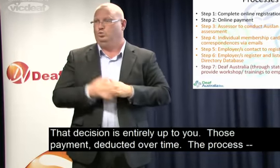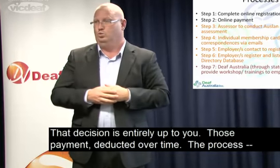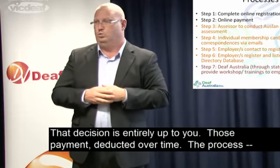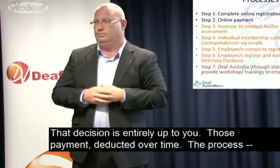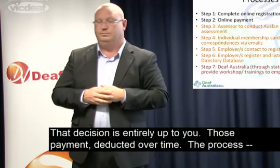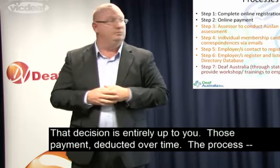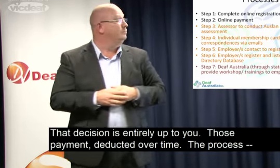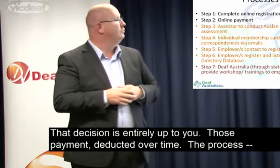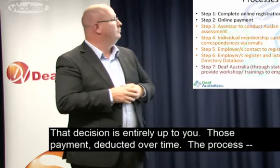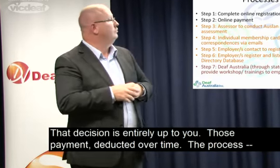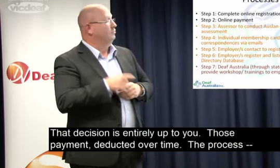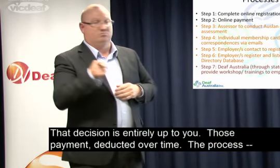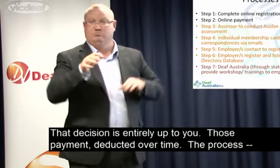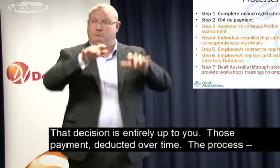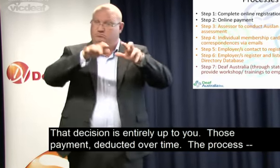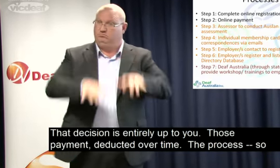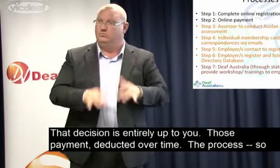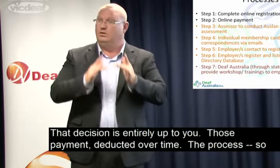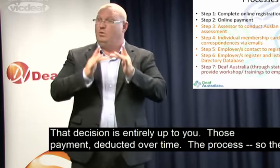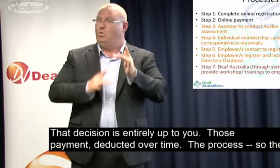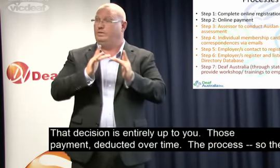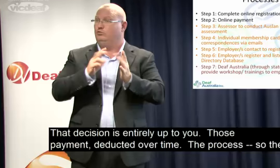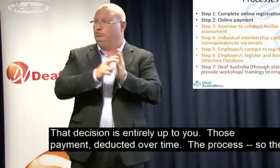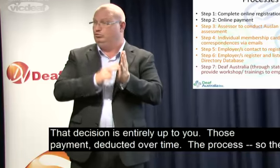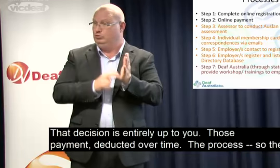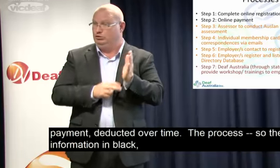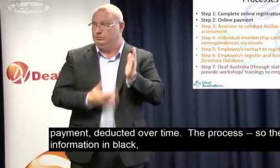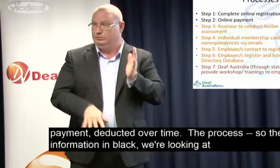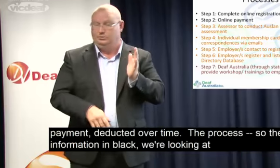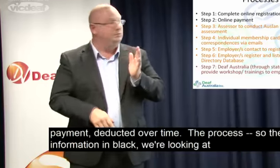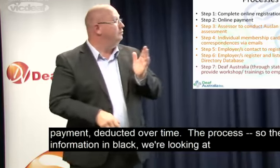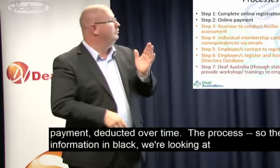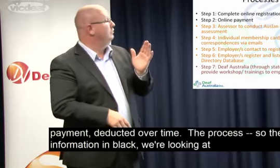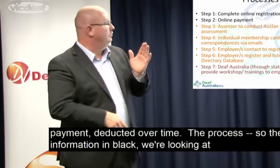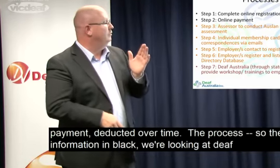So the information in black, we're looking at step 1 and 2, the online registration